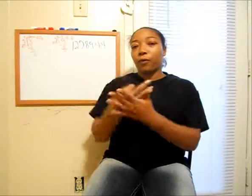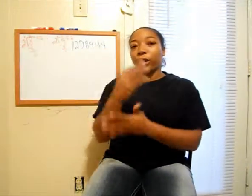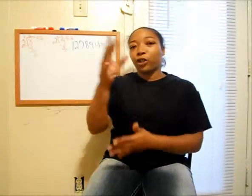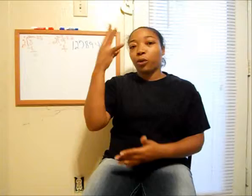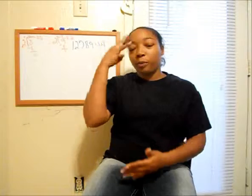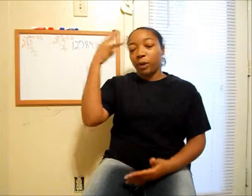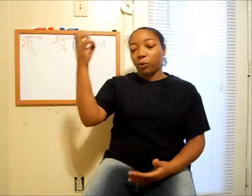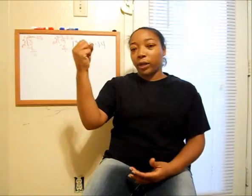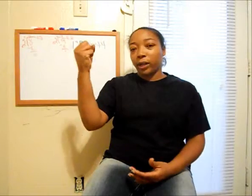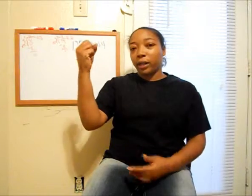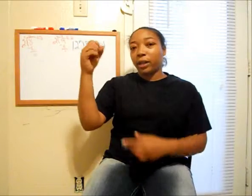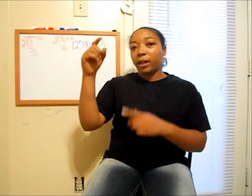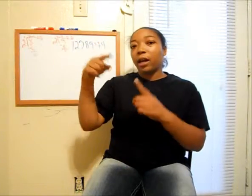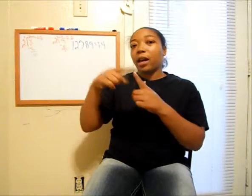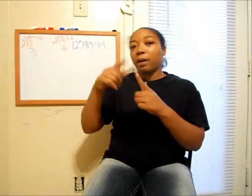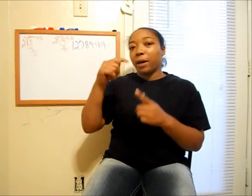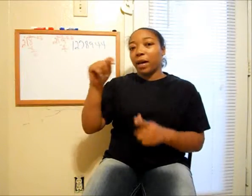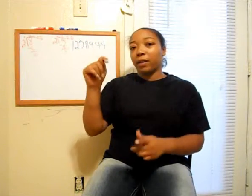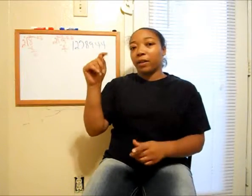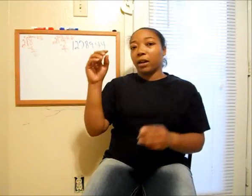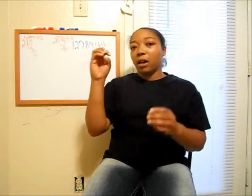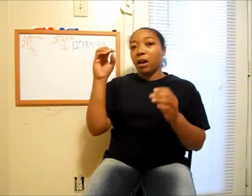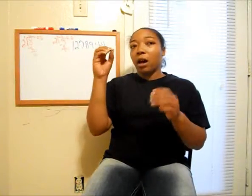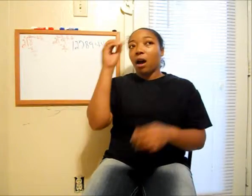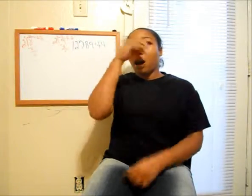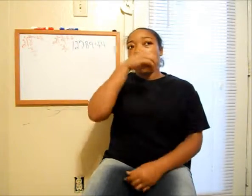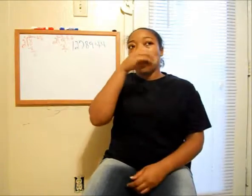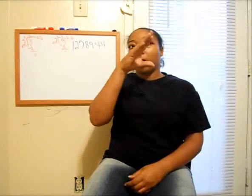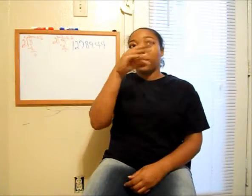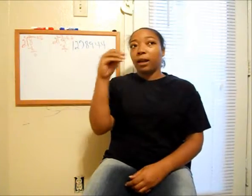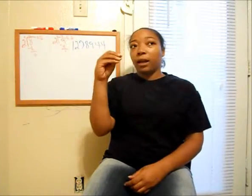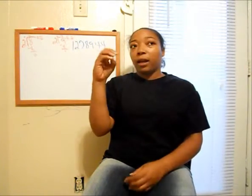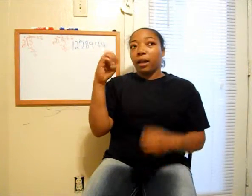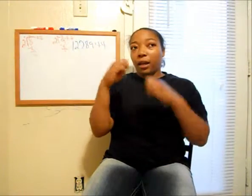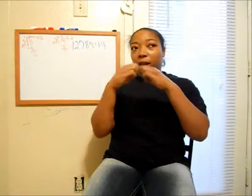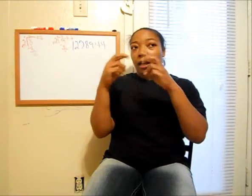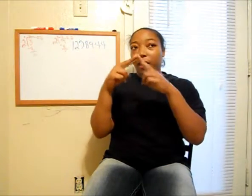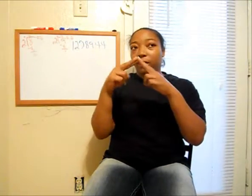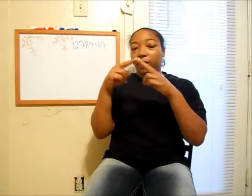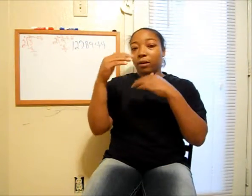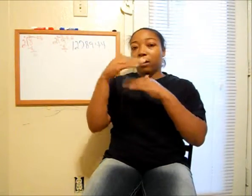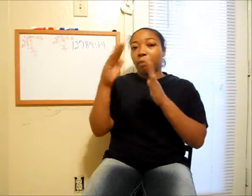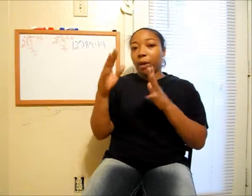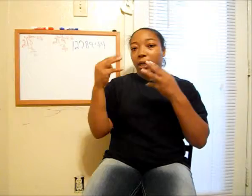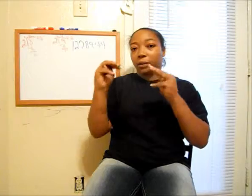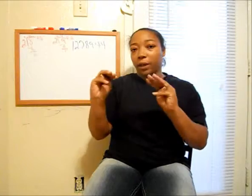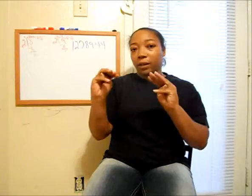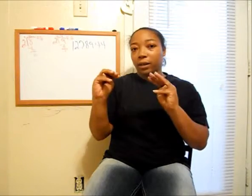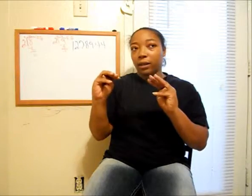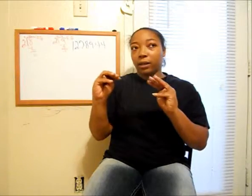refresh your memory about the odd and even box method.